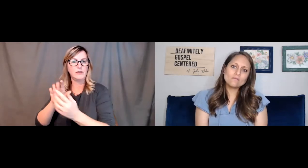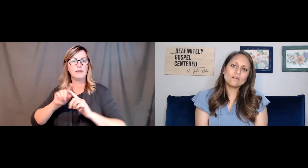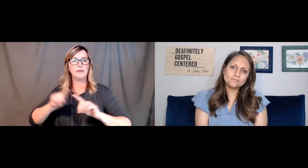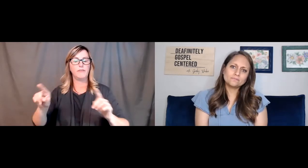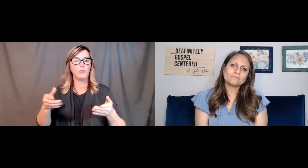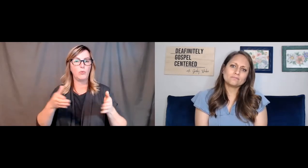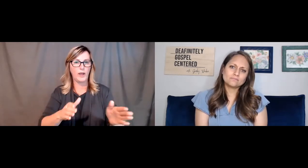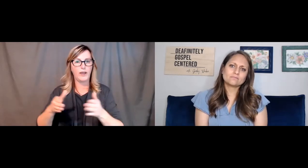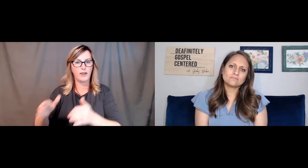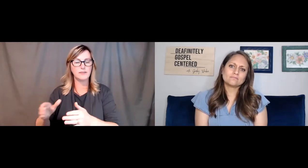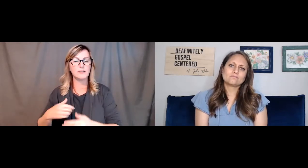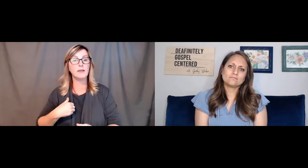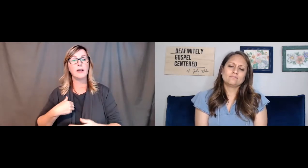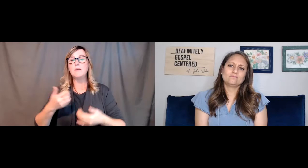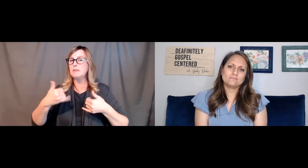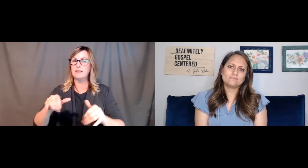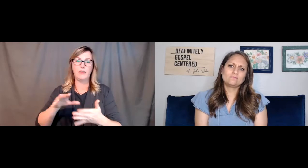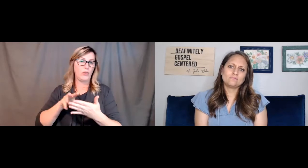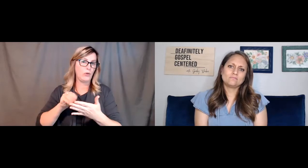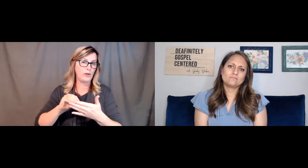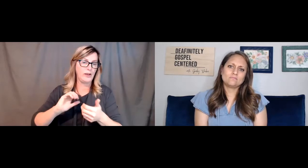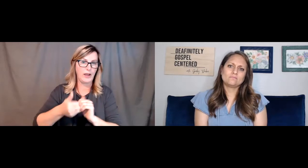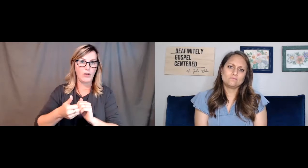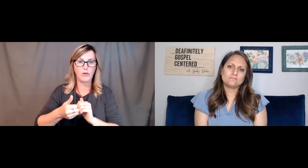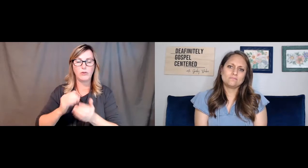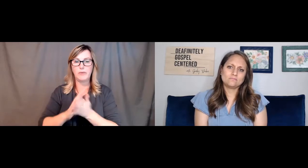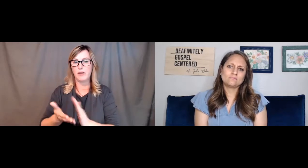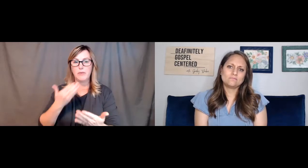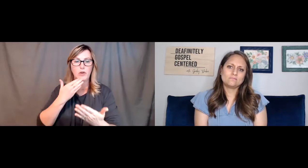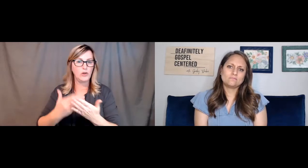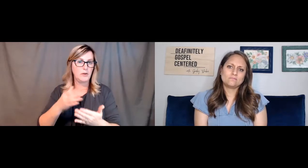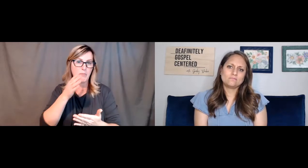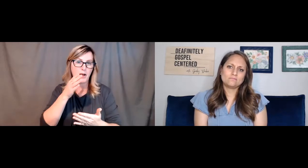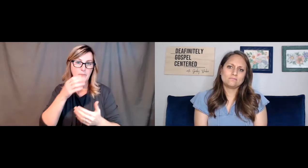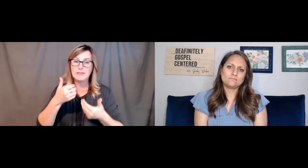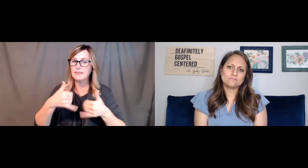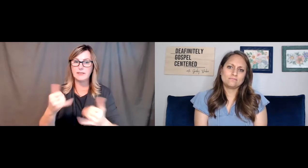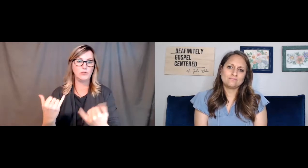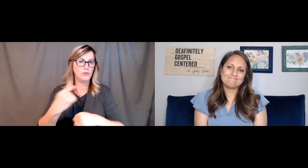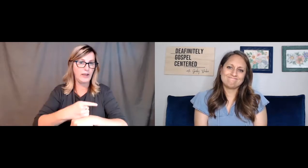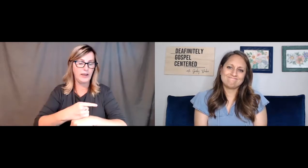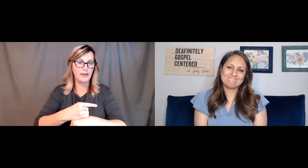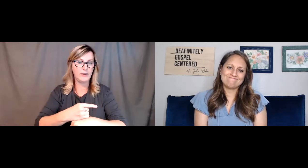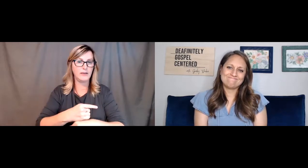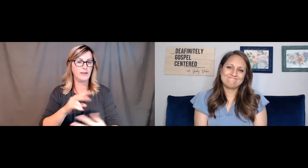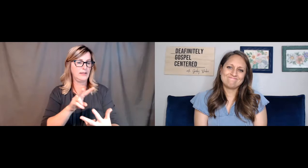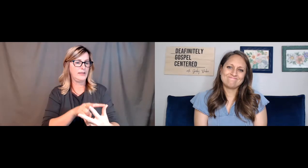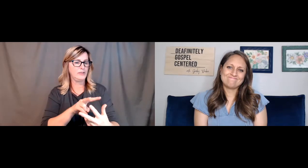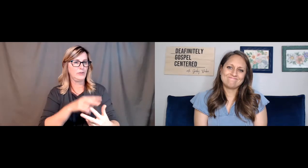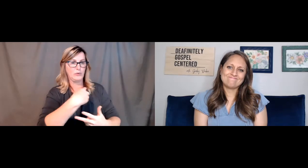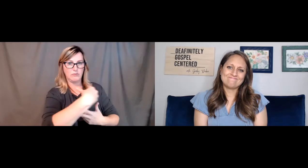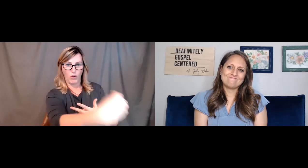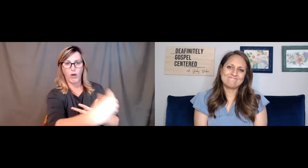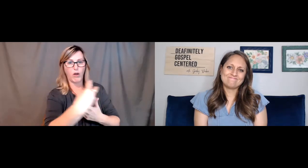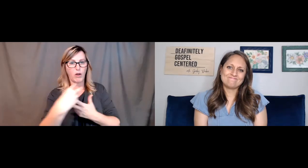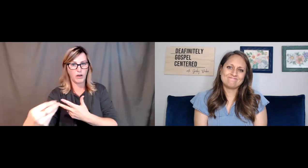And I have to approach all of them very differently. And I'm still learning how to do that. I'm still learning how to be a better mom